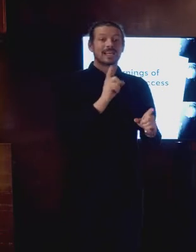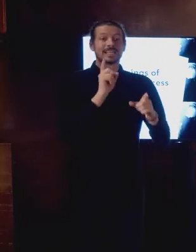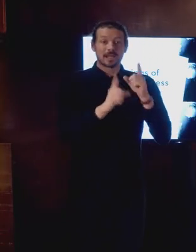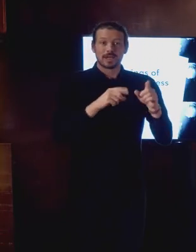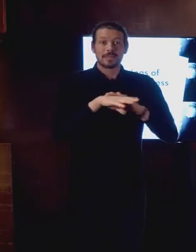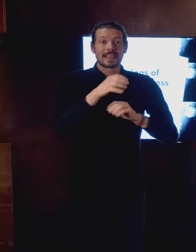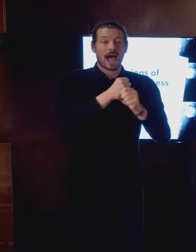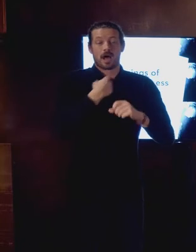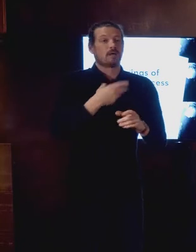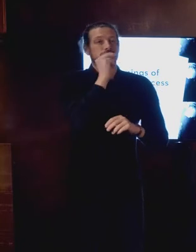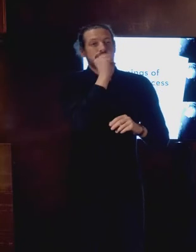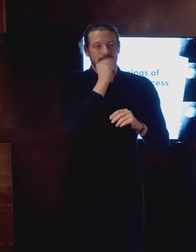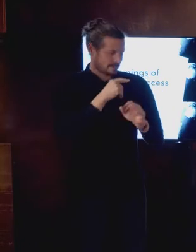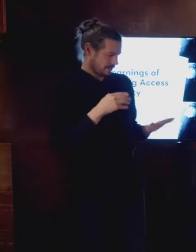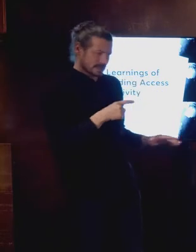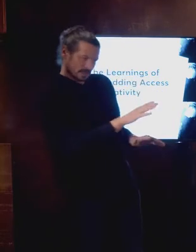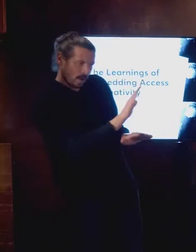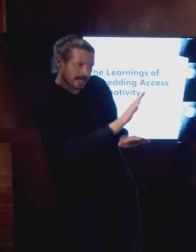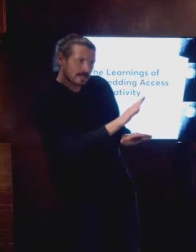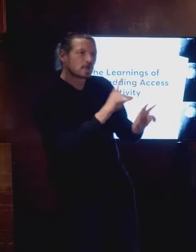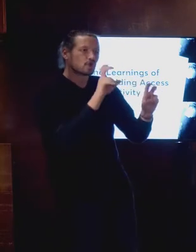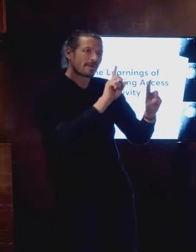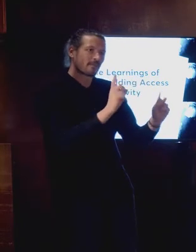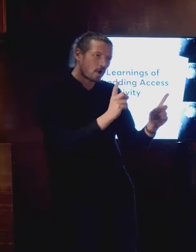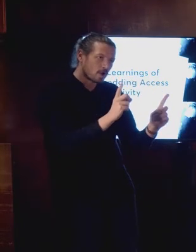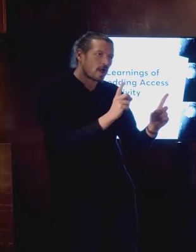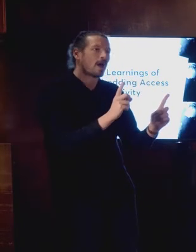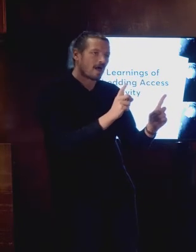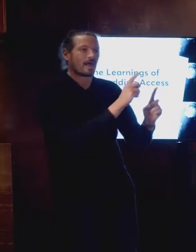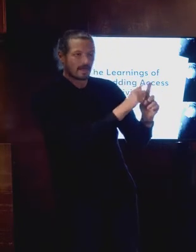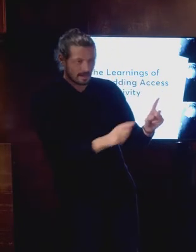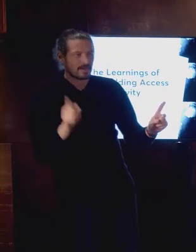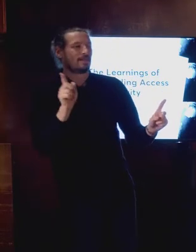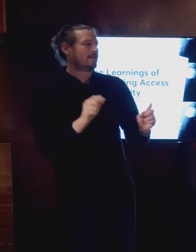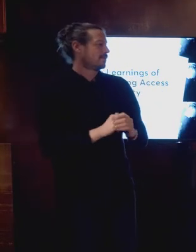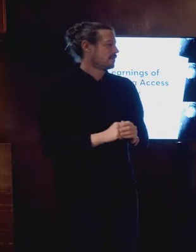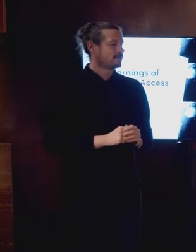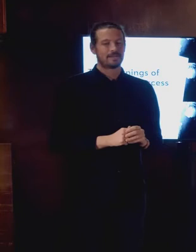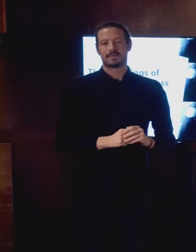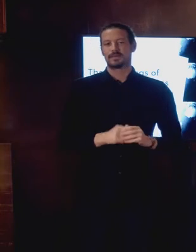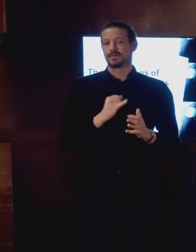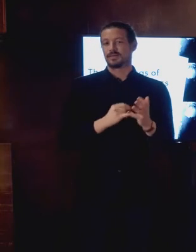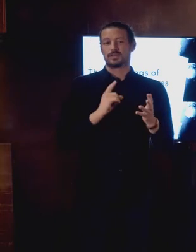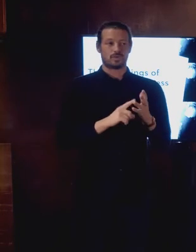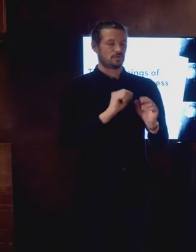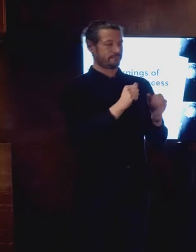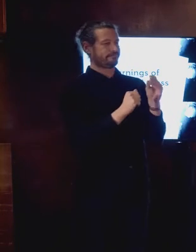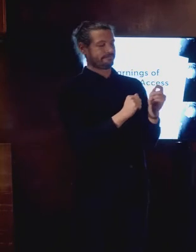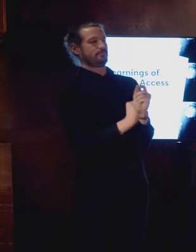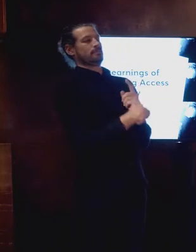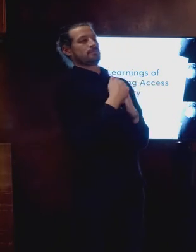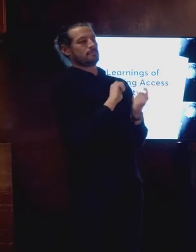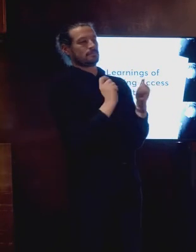topic. So, yeah, it's a really amazing impetus. It was an amazing impetus for us